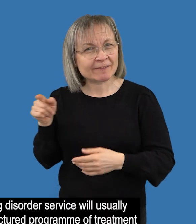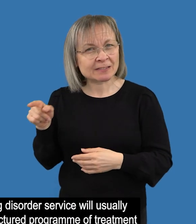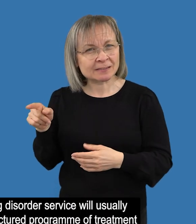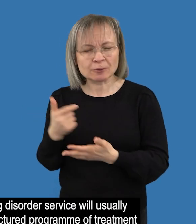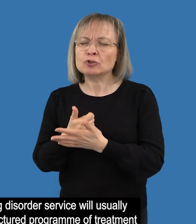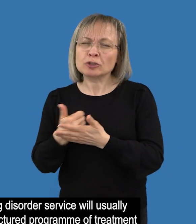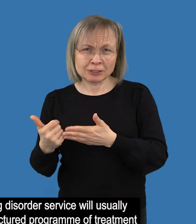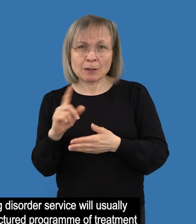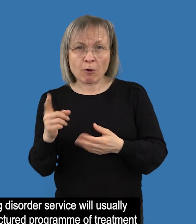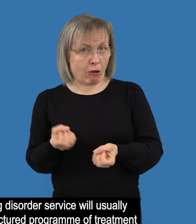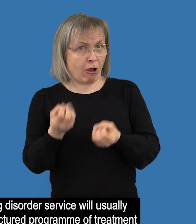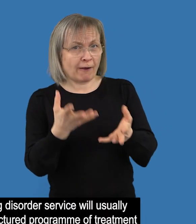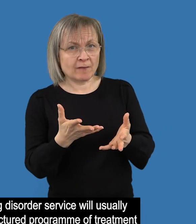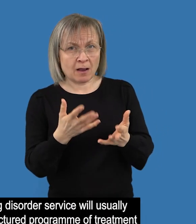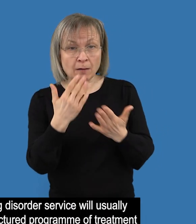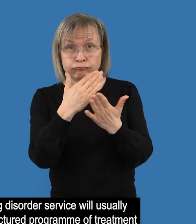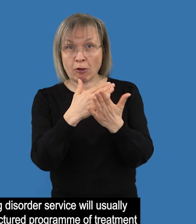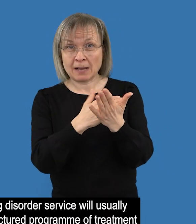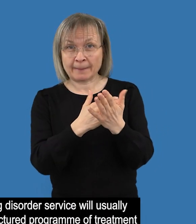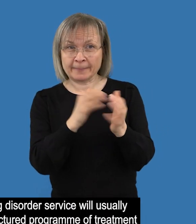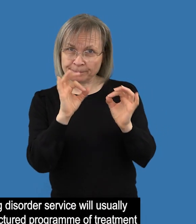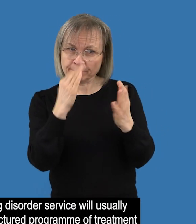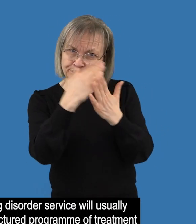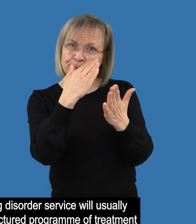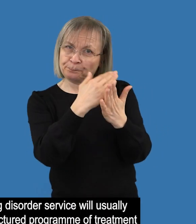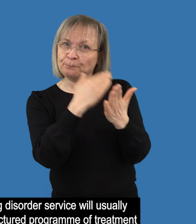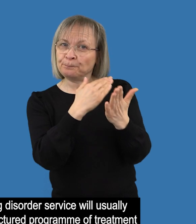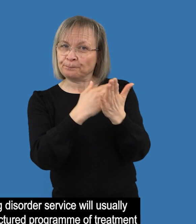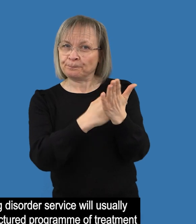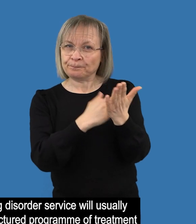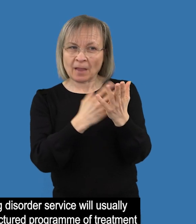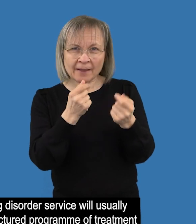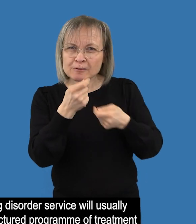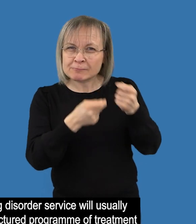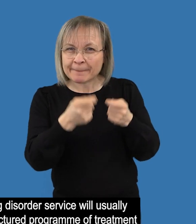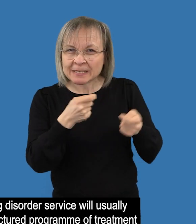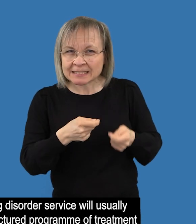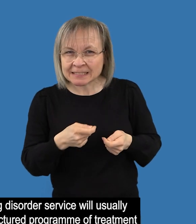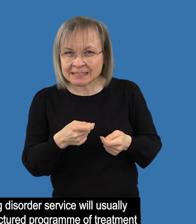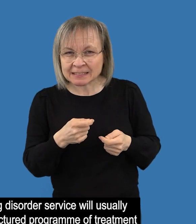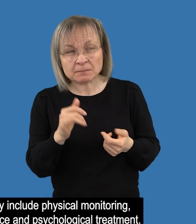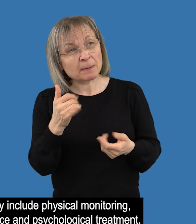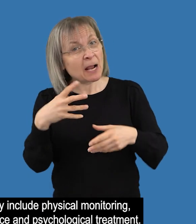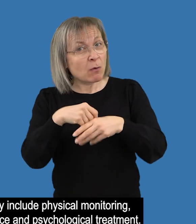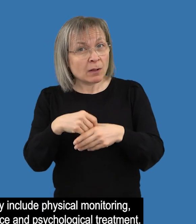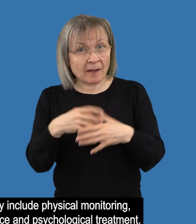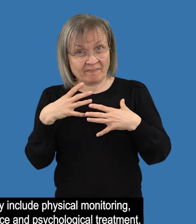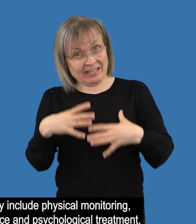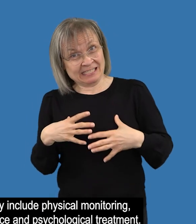An eating disorder service will usually offer a structured program of treatment which may include physical monitoring,